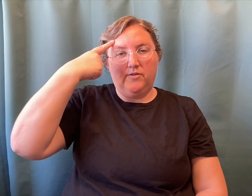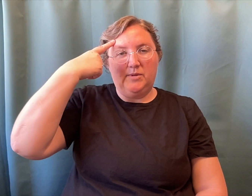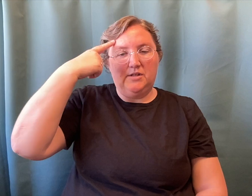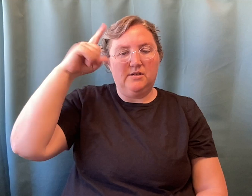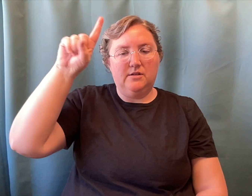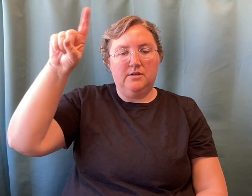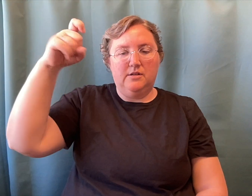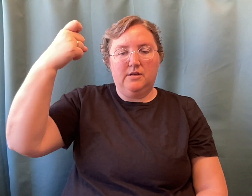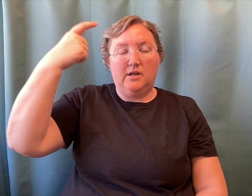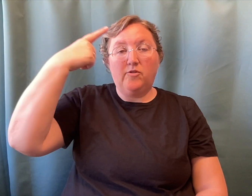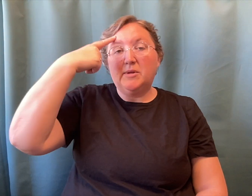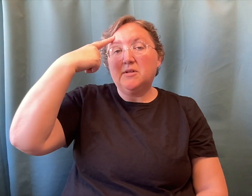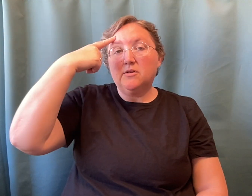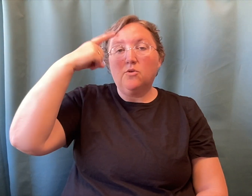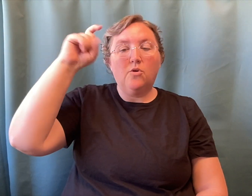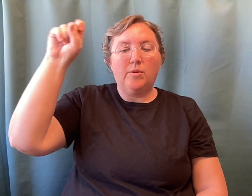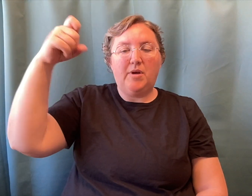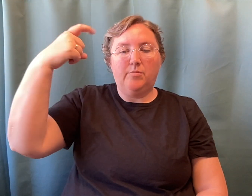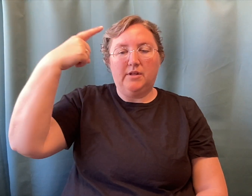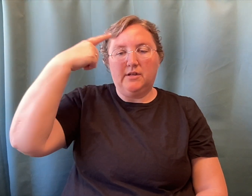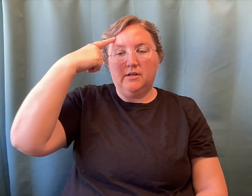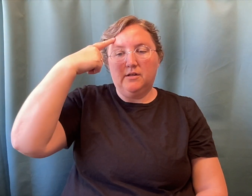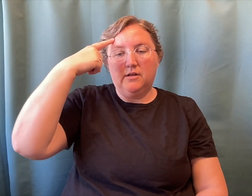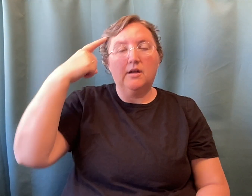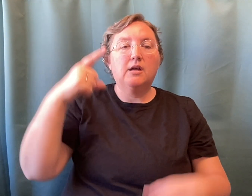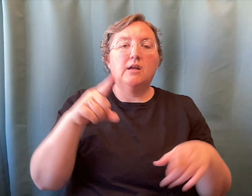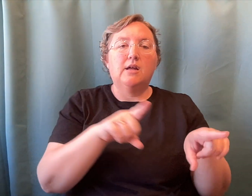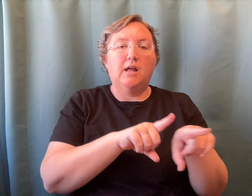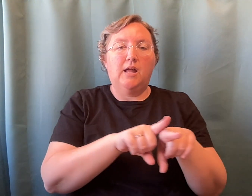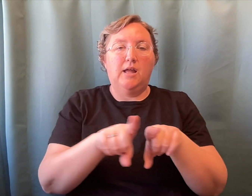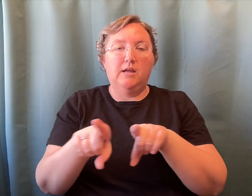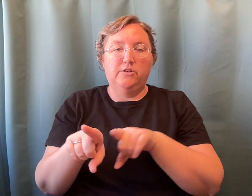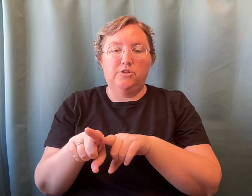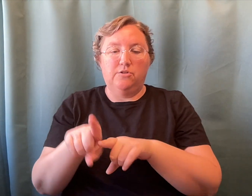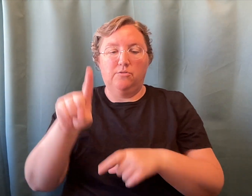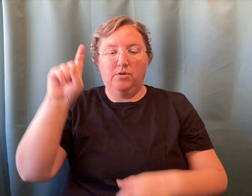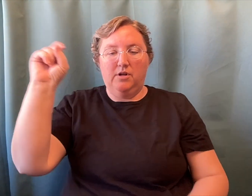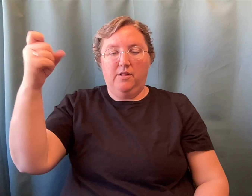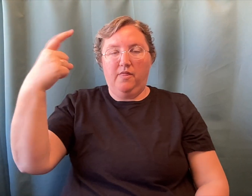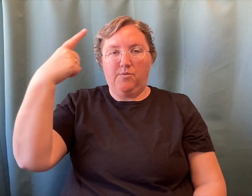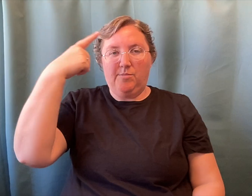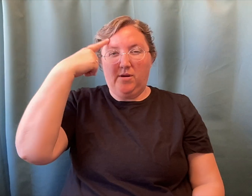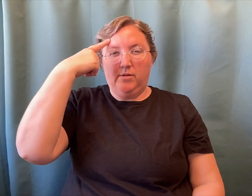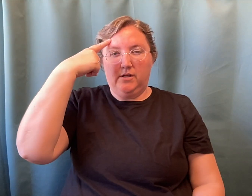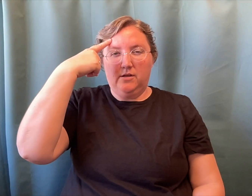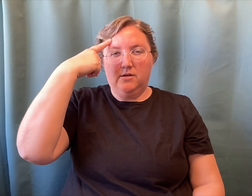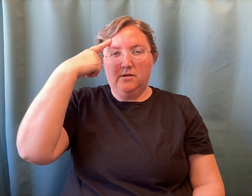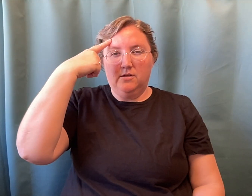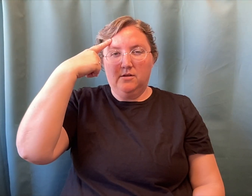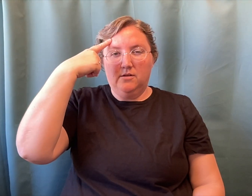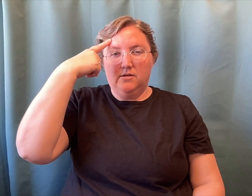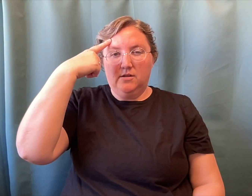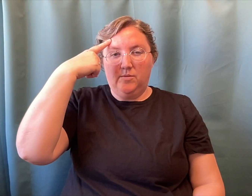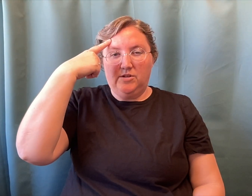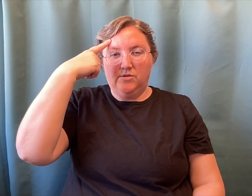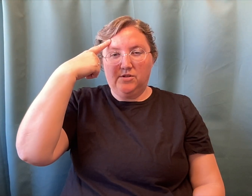Government. Government or republic. And to the republic. Can we do it so